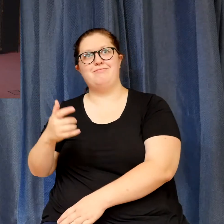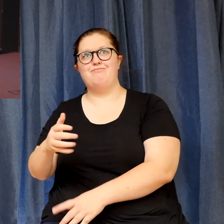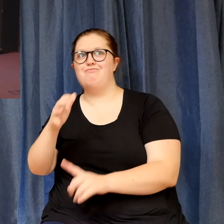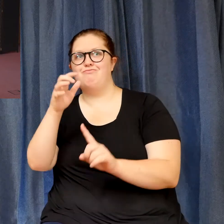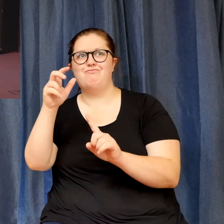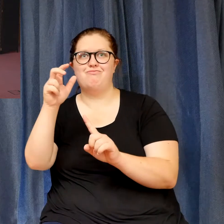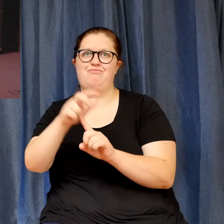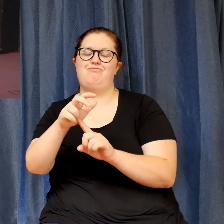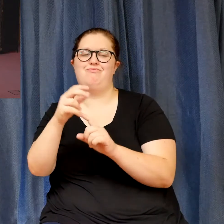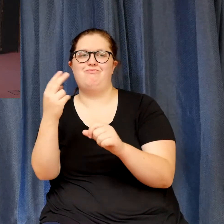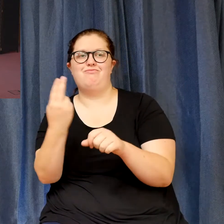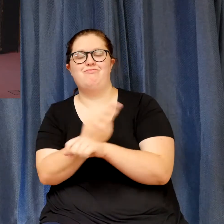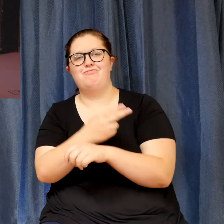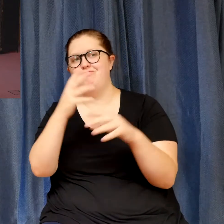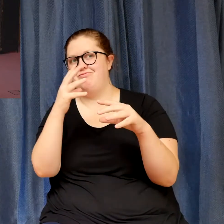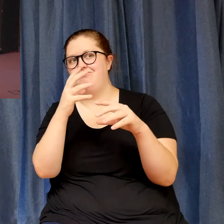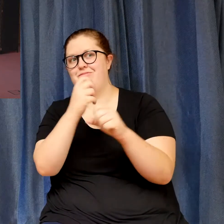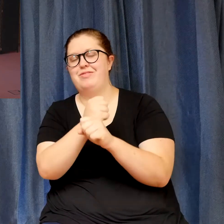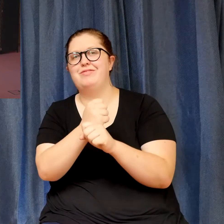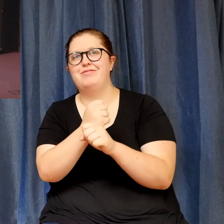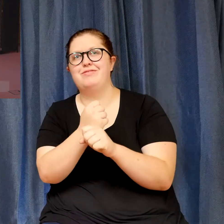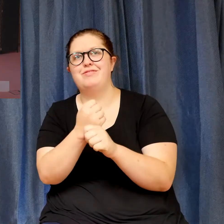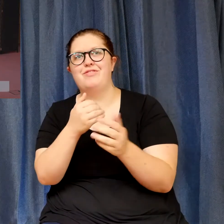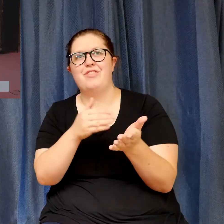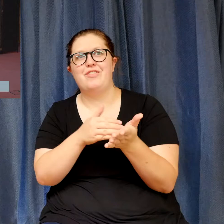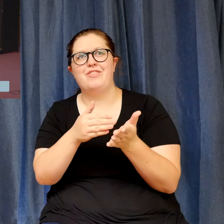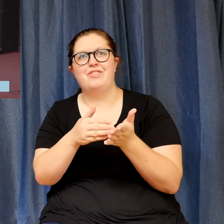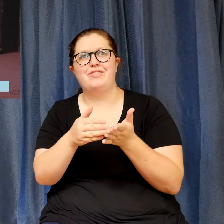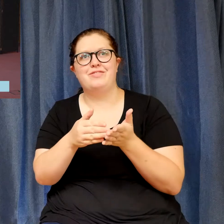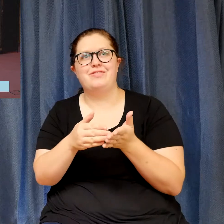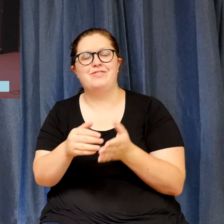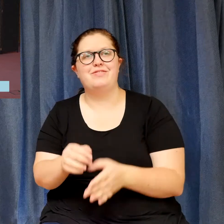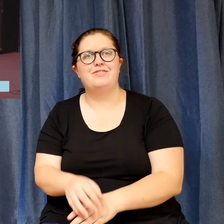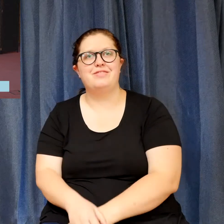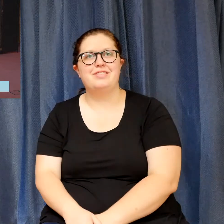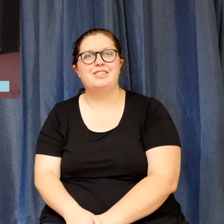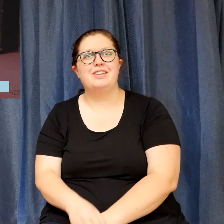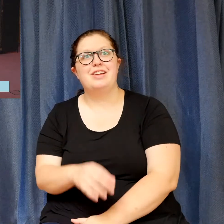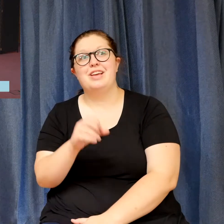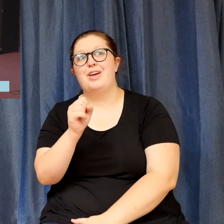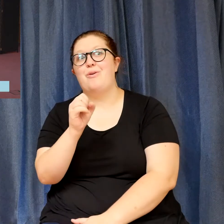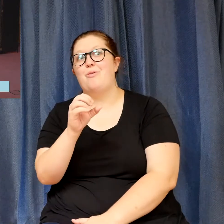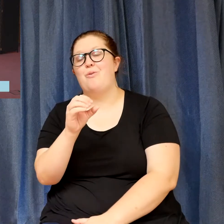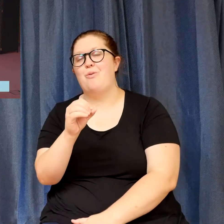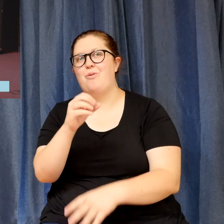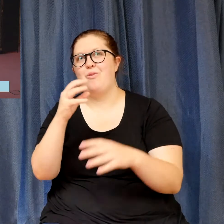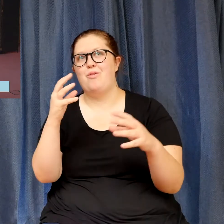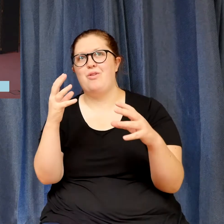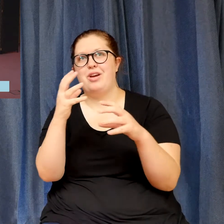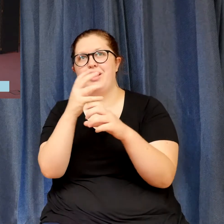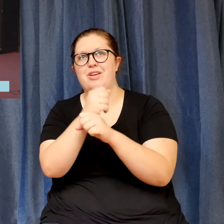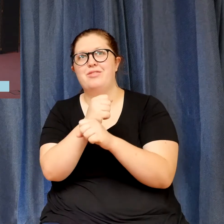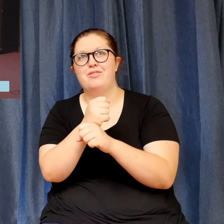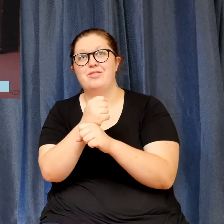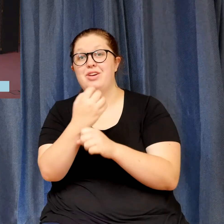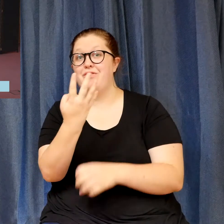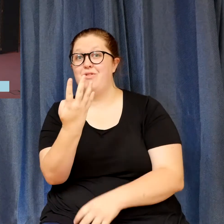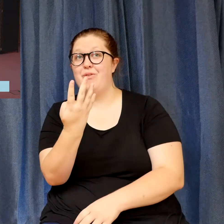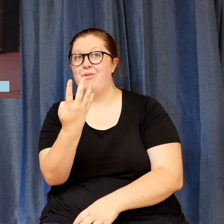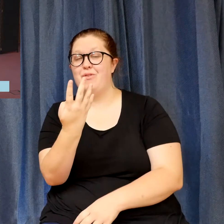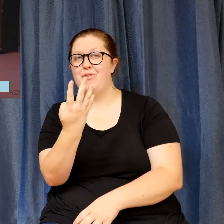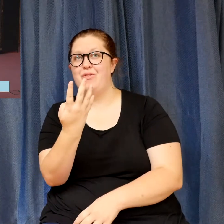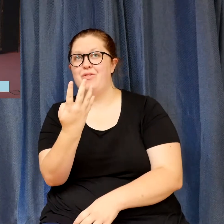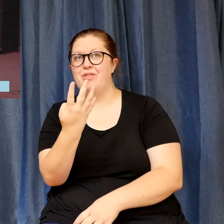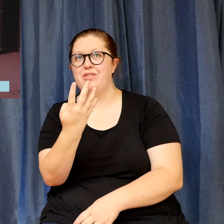the Acronymic University. He loves that title. So the acronym lays out the